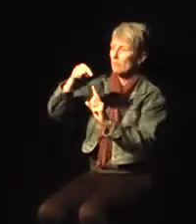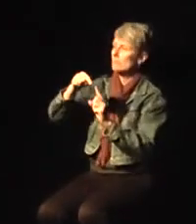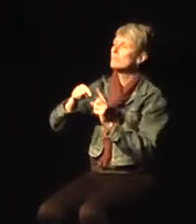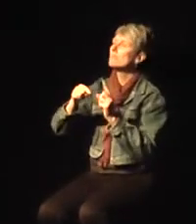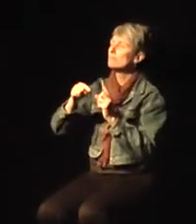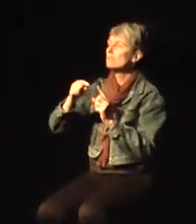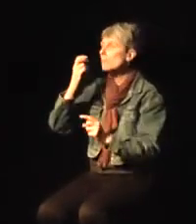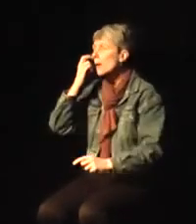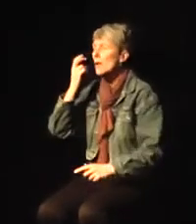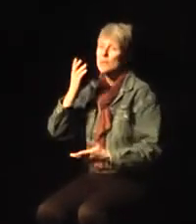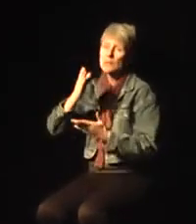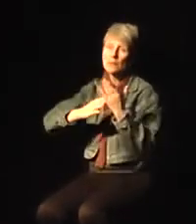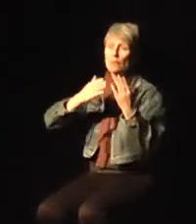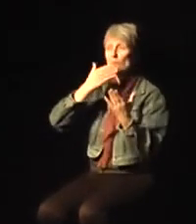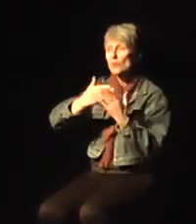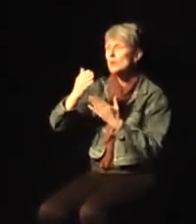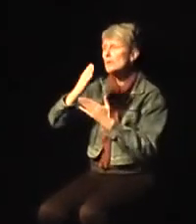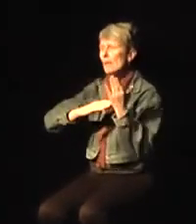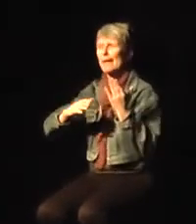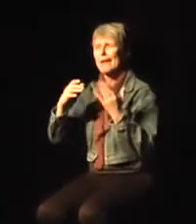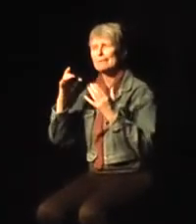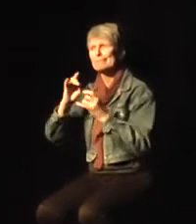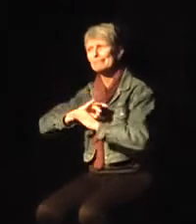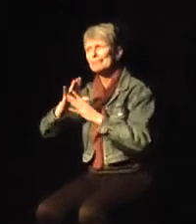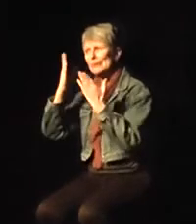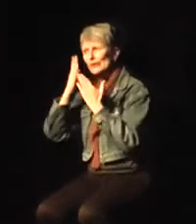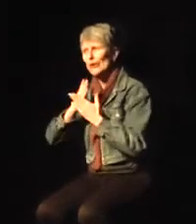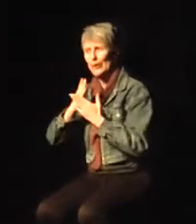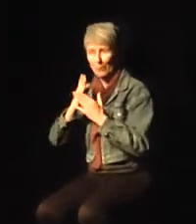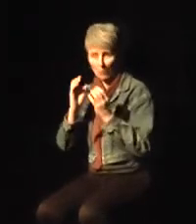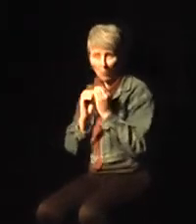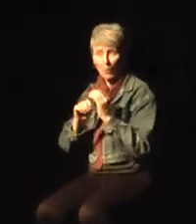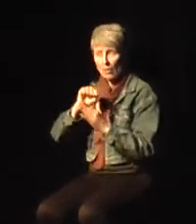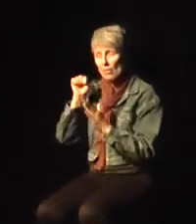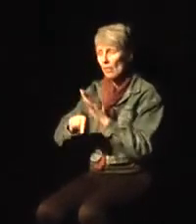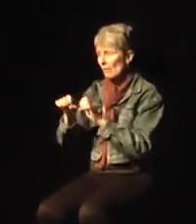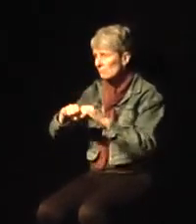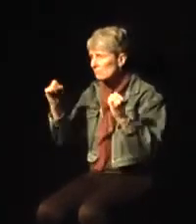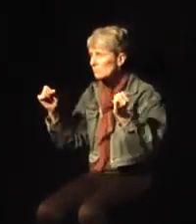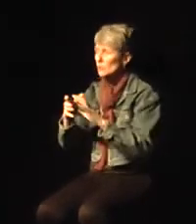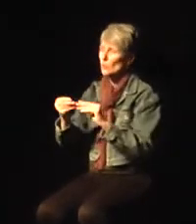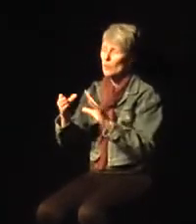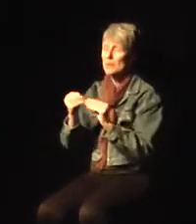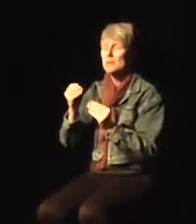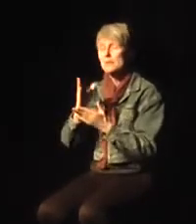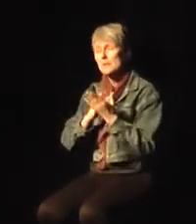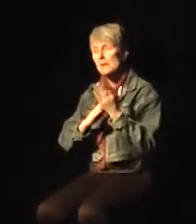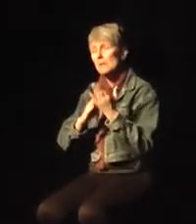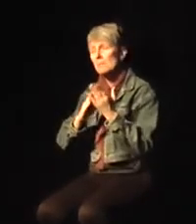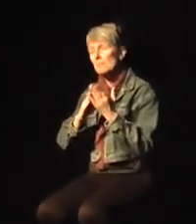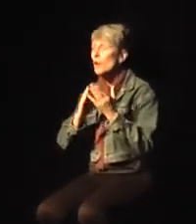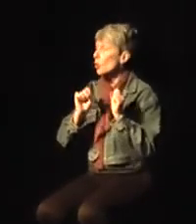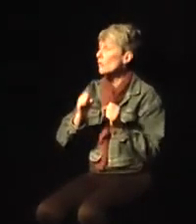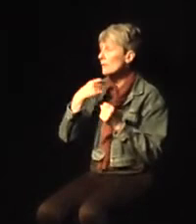some good, some dark places, but how far to go? I could think of some. But is anyone really